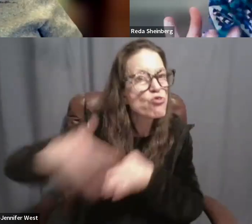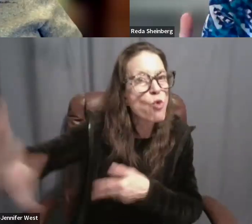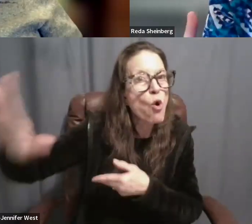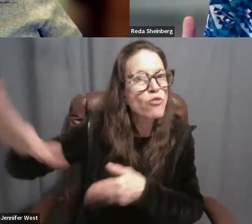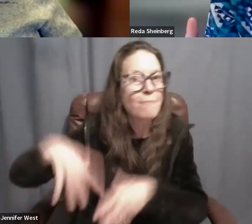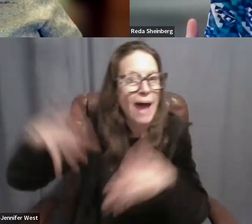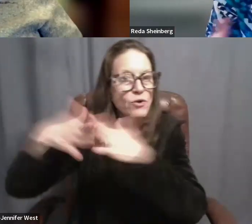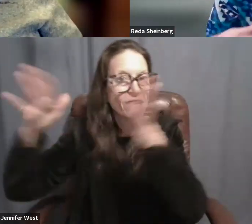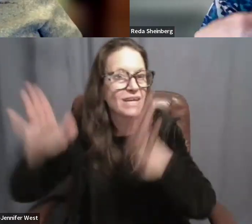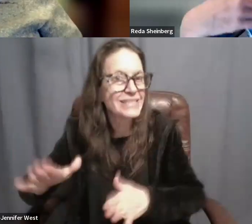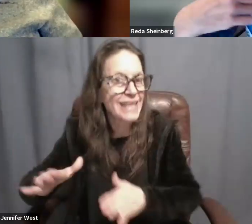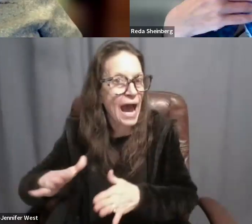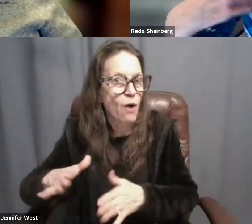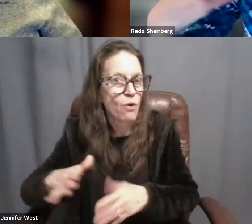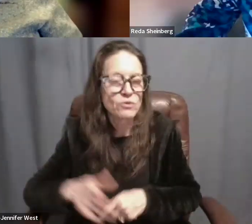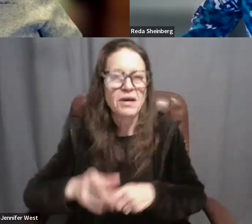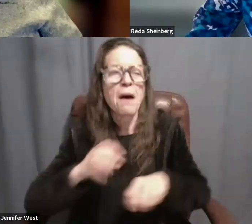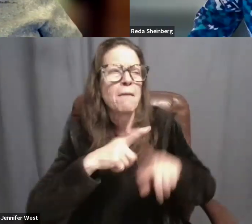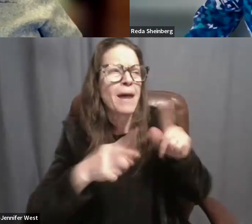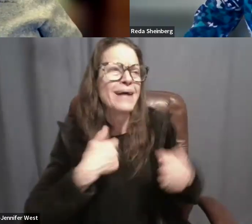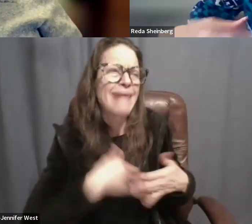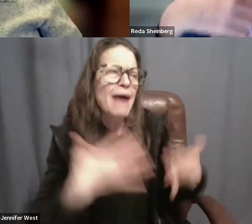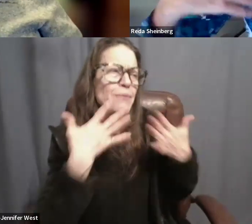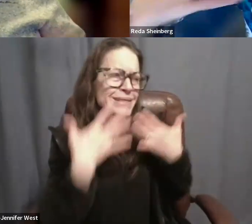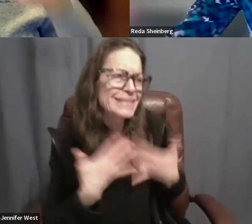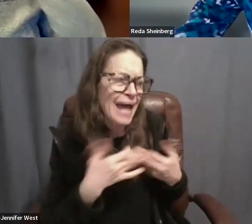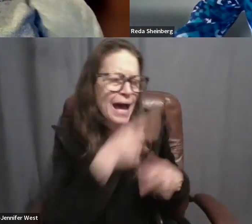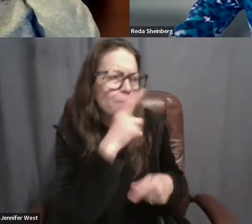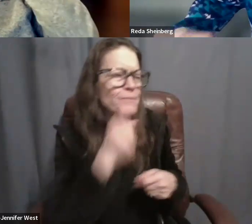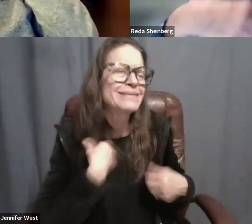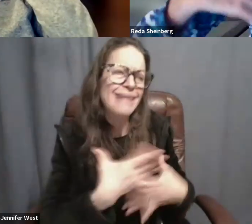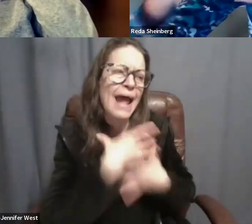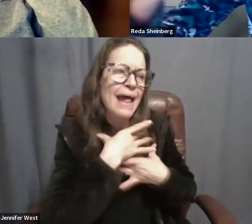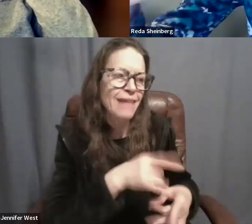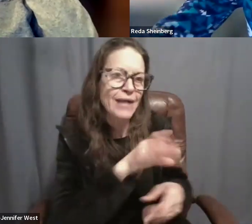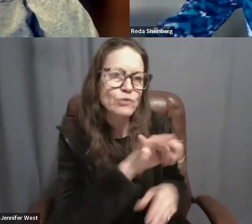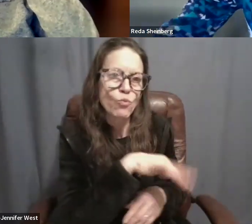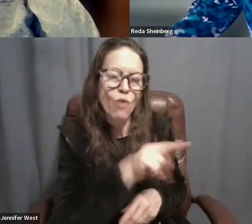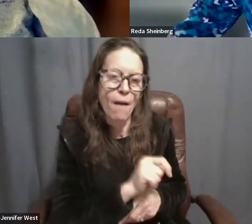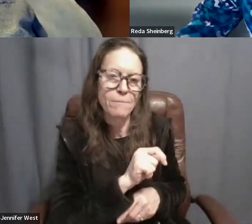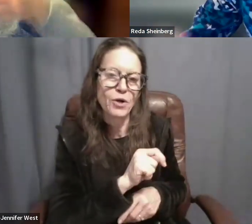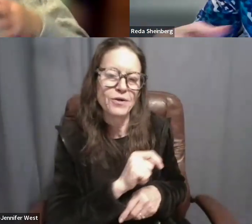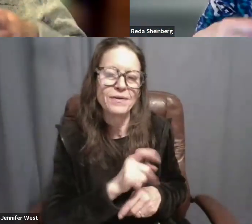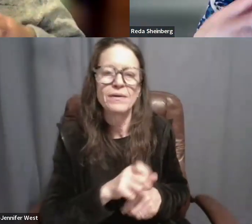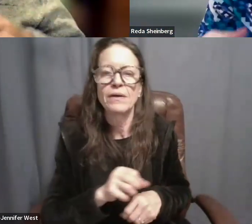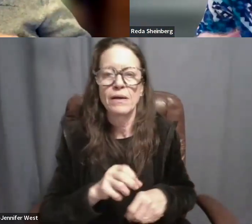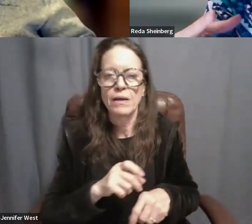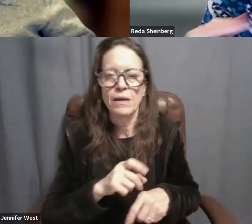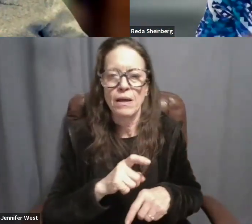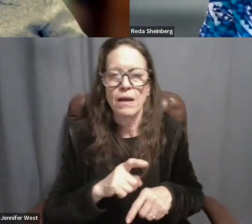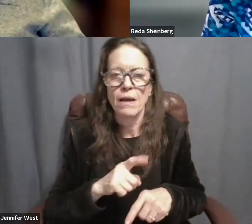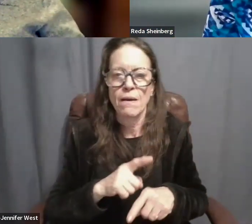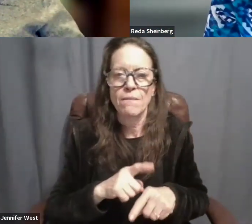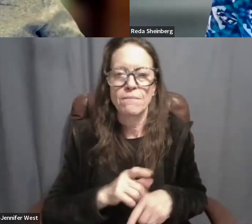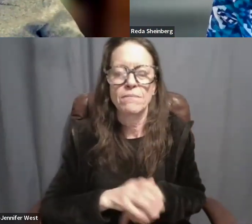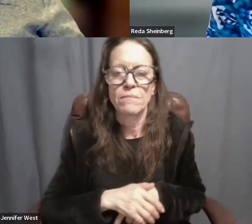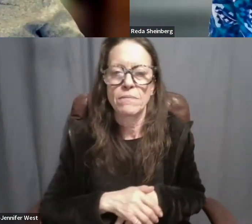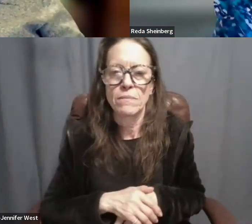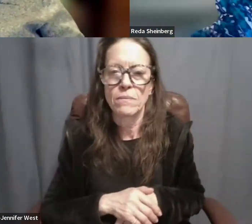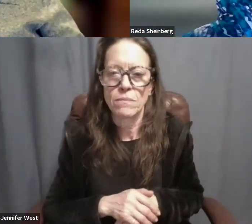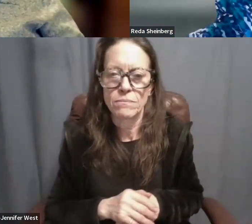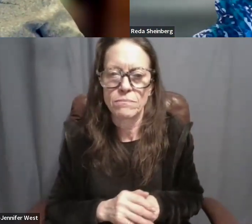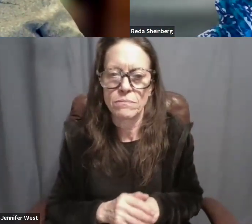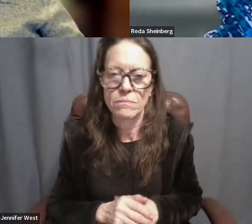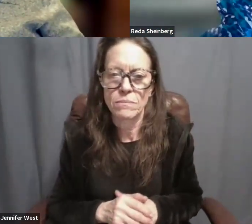with him, so they liked working with Robert. Robert's very personal. He loves computer games. He loves to play with people. He actually was